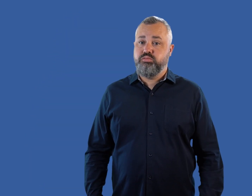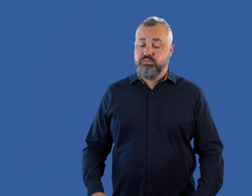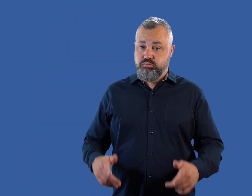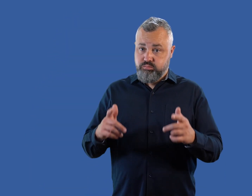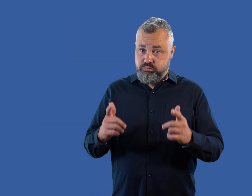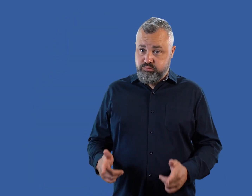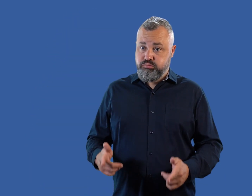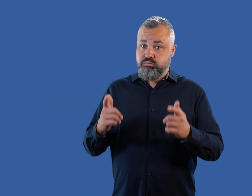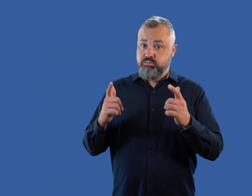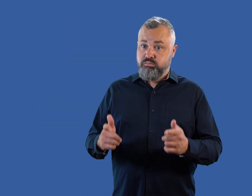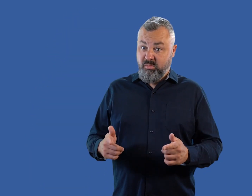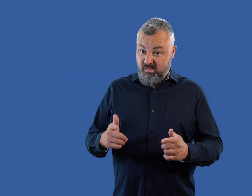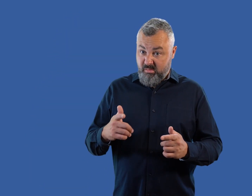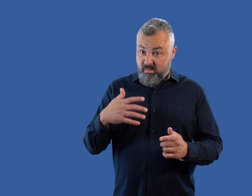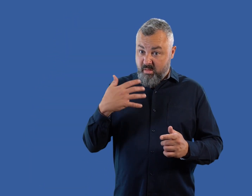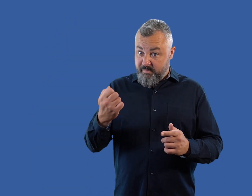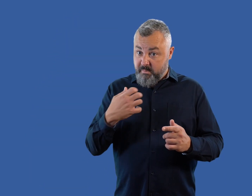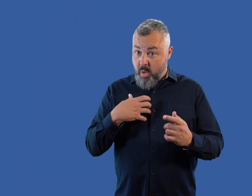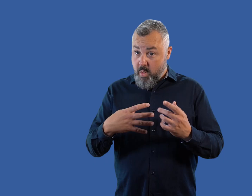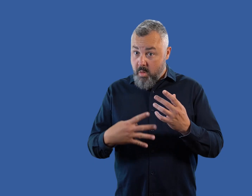That's a lot. Are there any others?